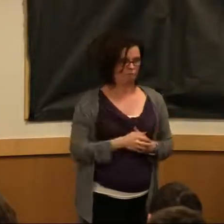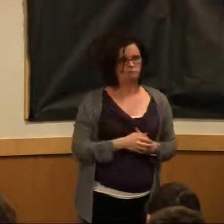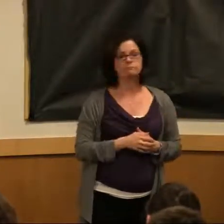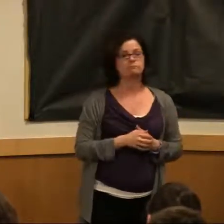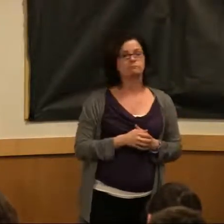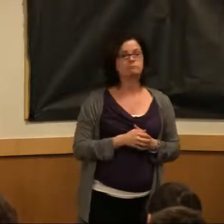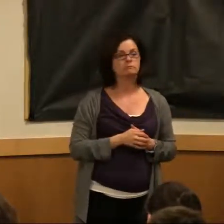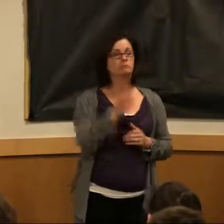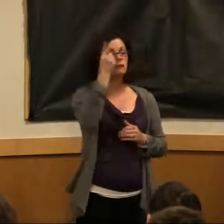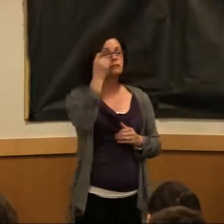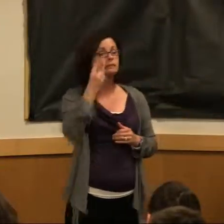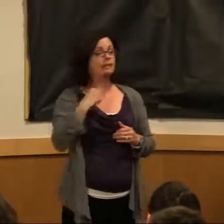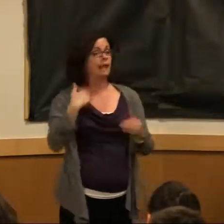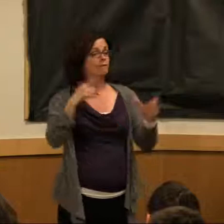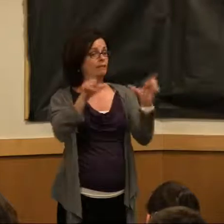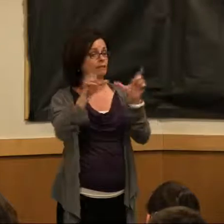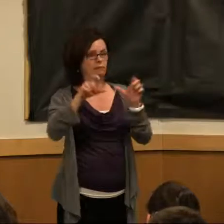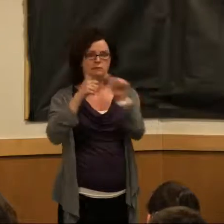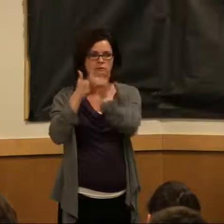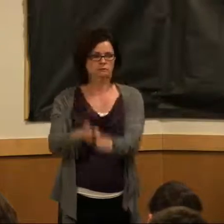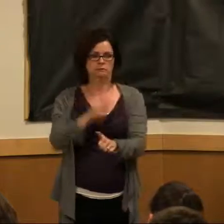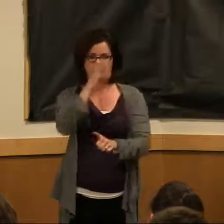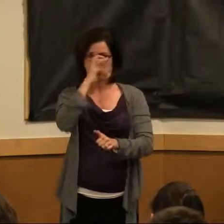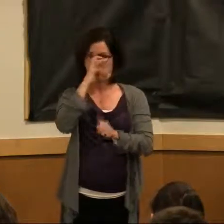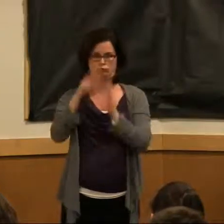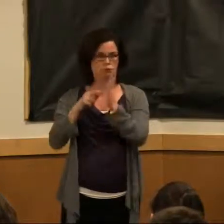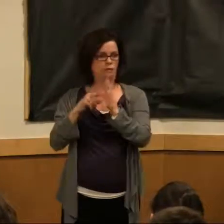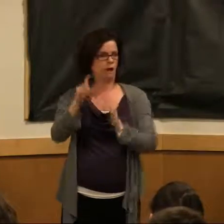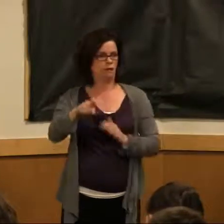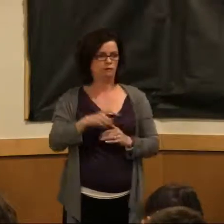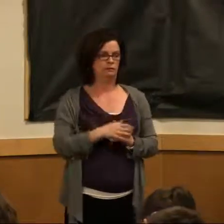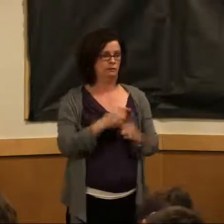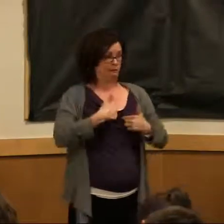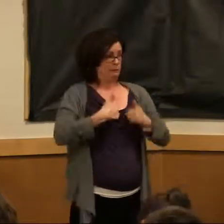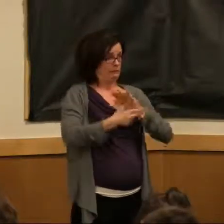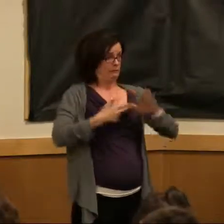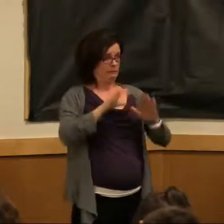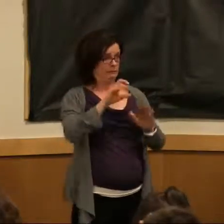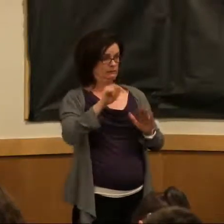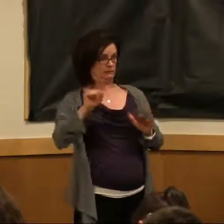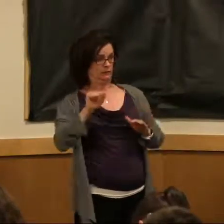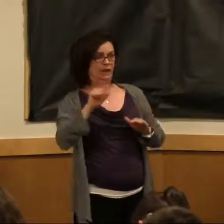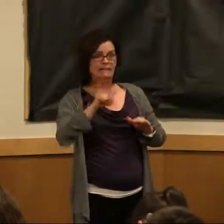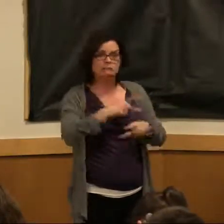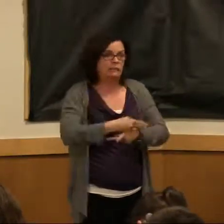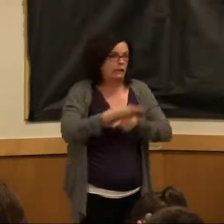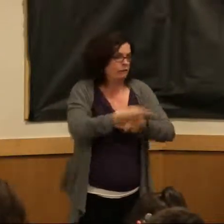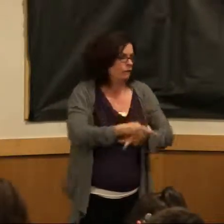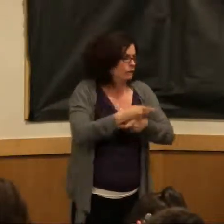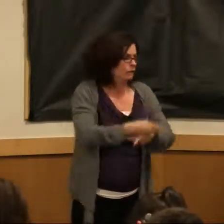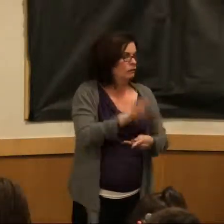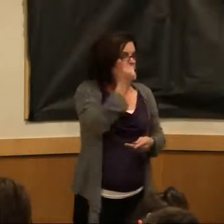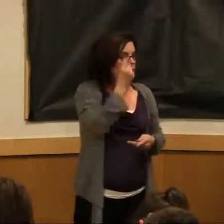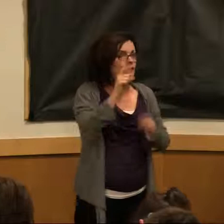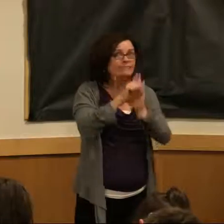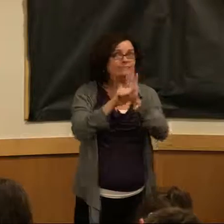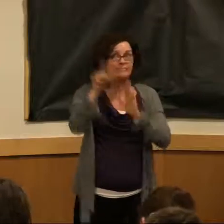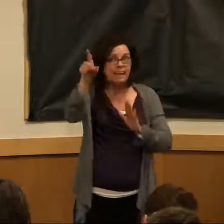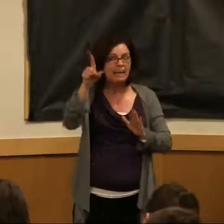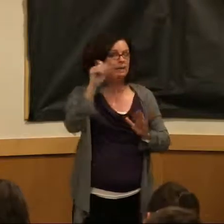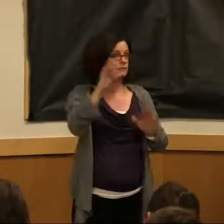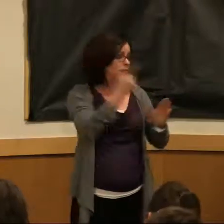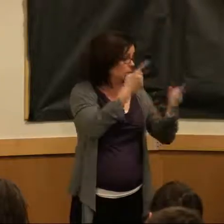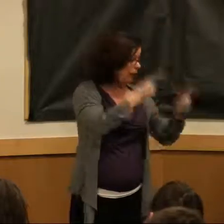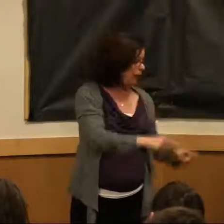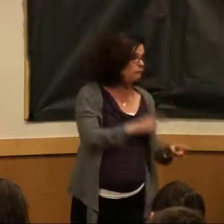But when you are bound by license, we do have to, as a CNA, I have to be very careful because the state will